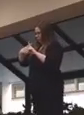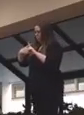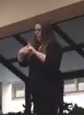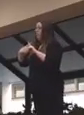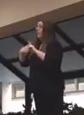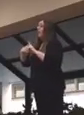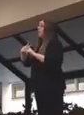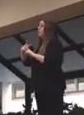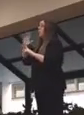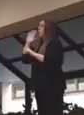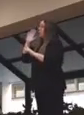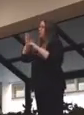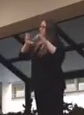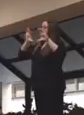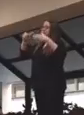in place.